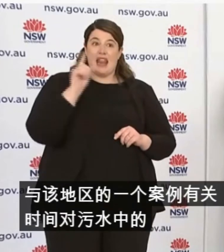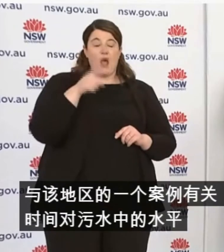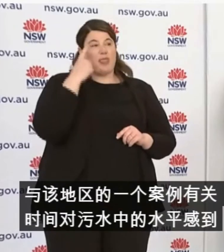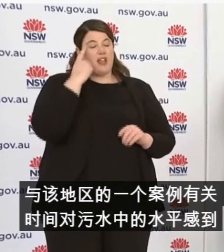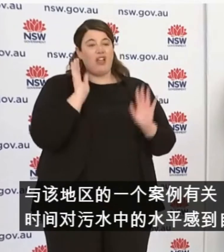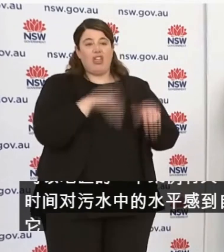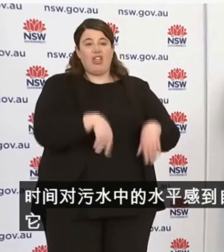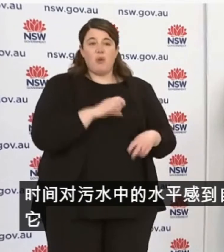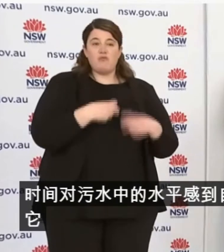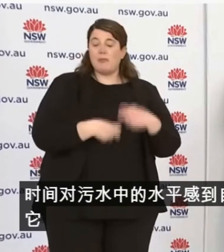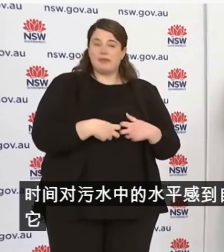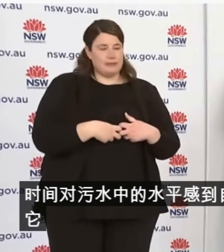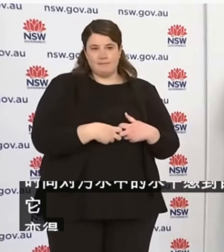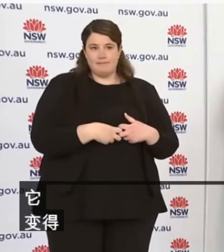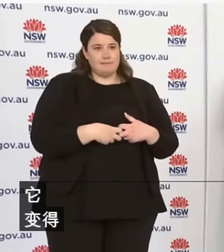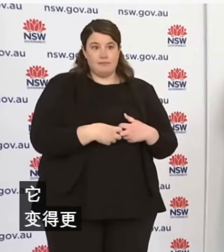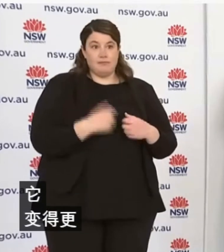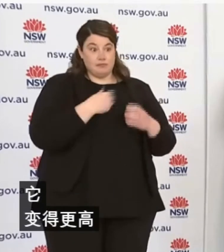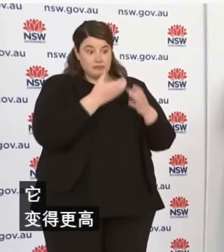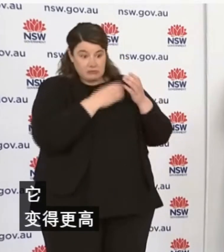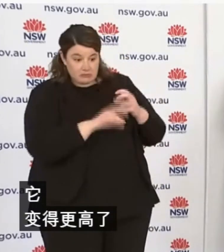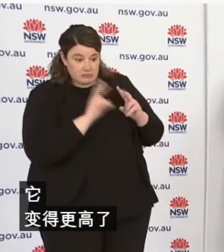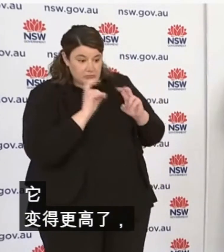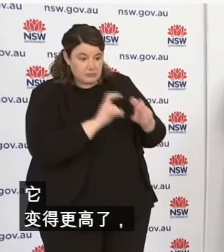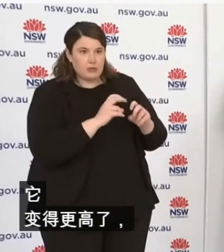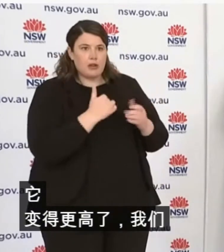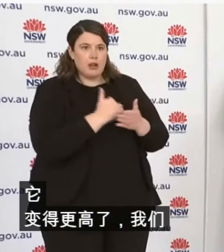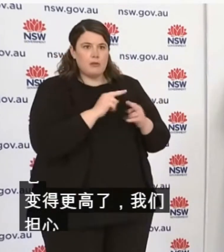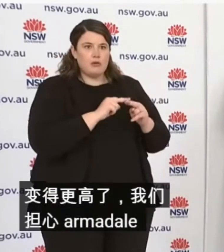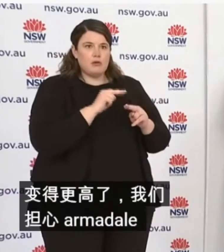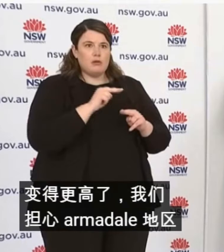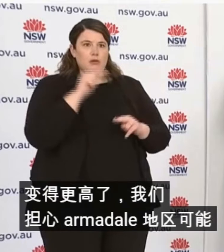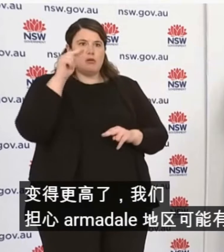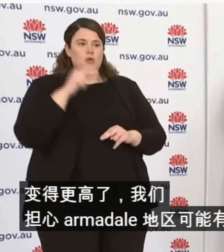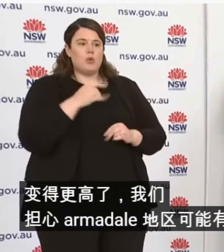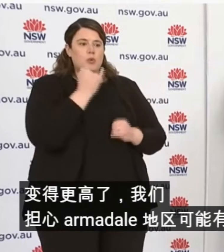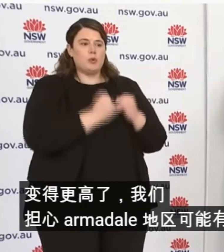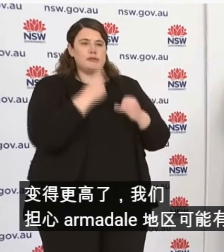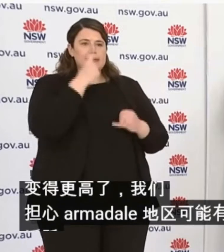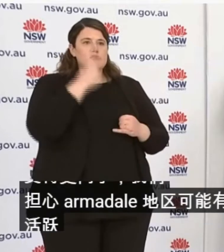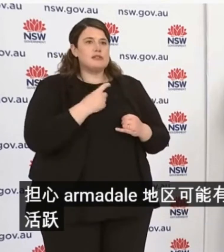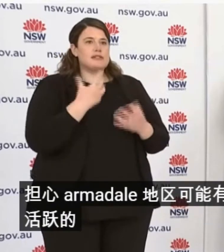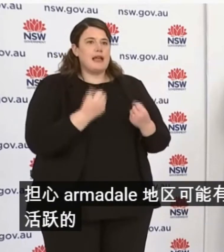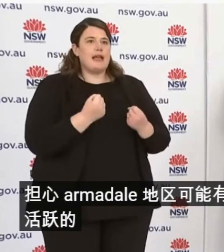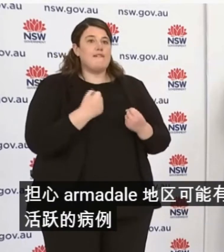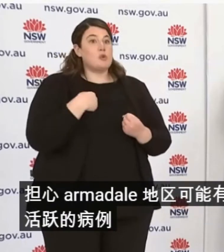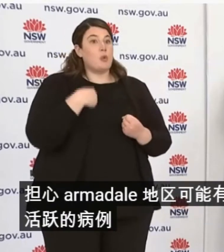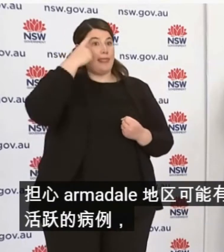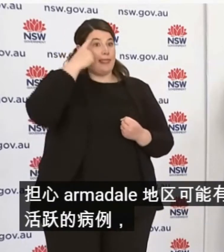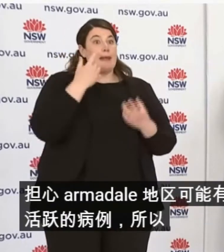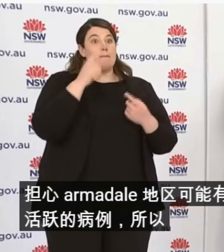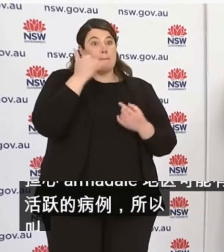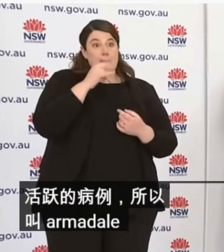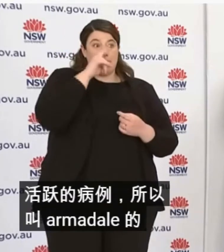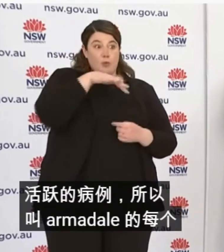complacency. The levels in the sewerage have become higher, and we are concerned that there may be active cases in the area of